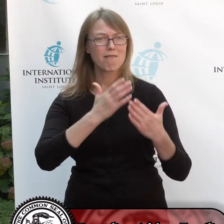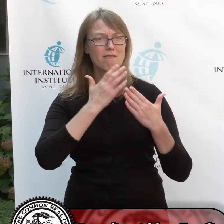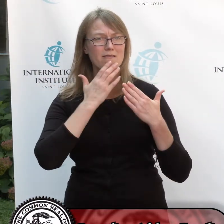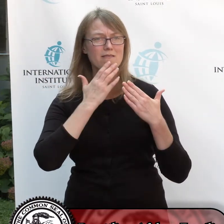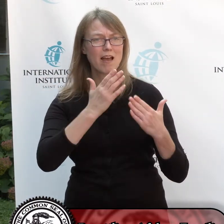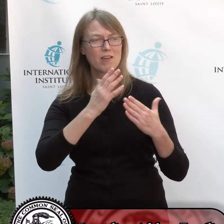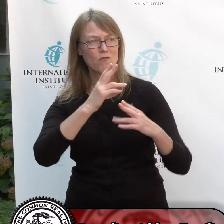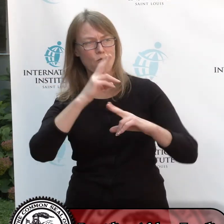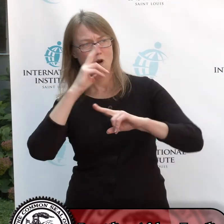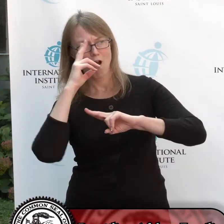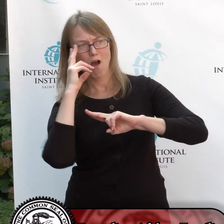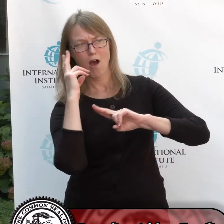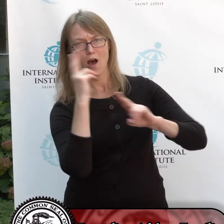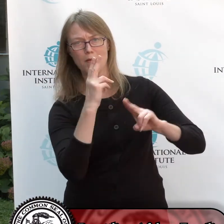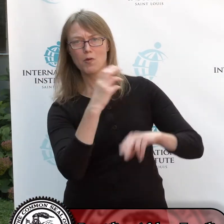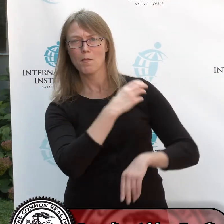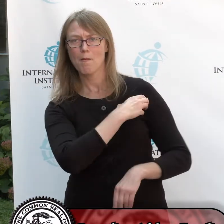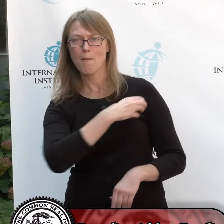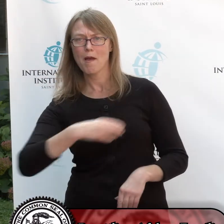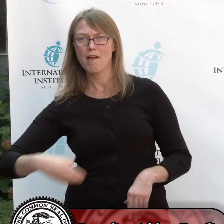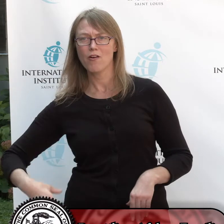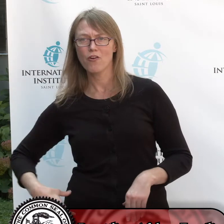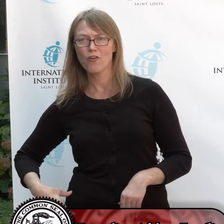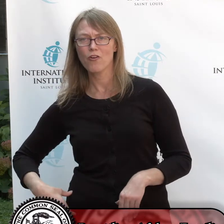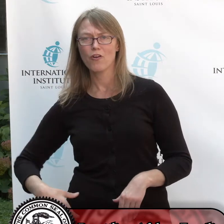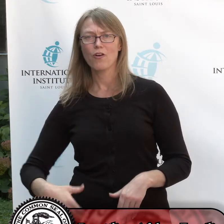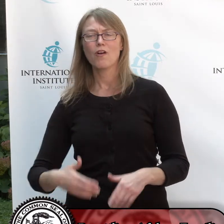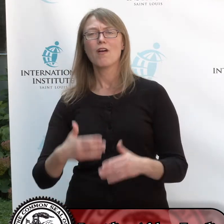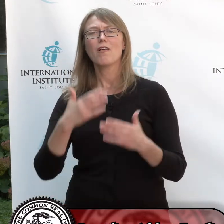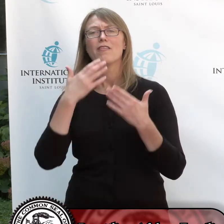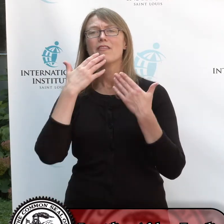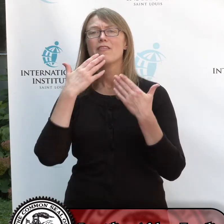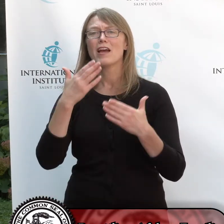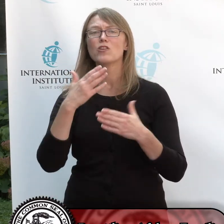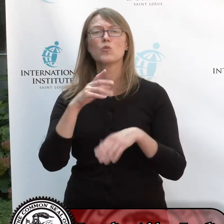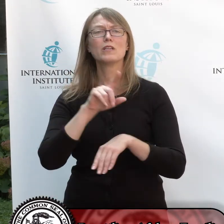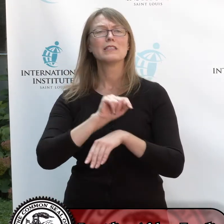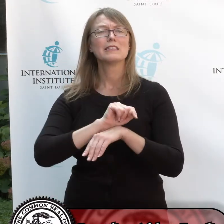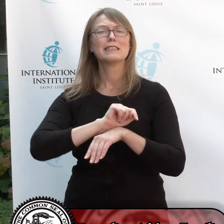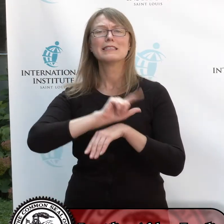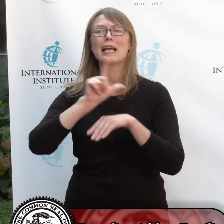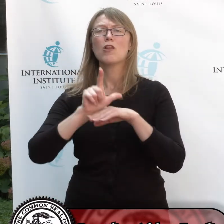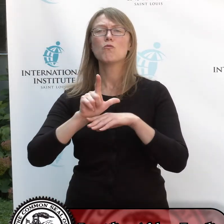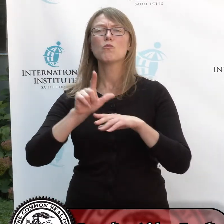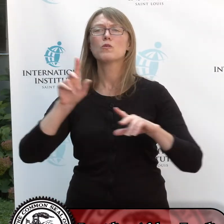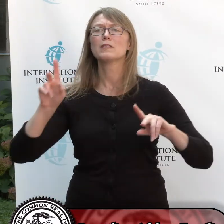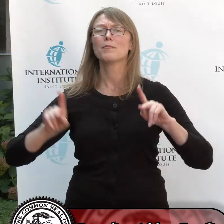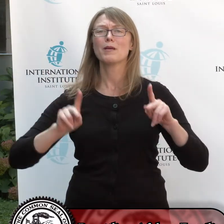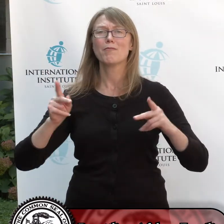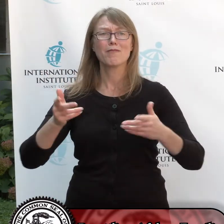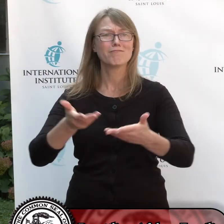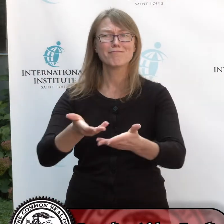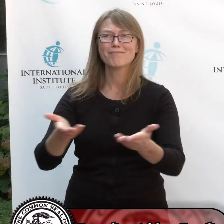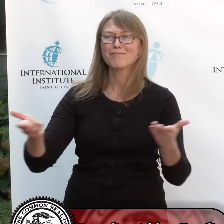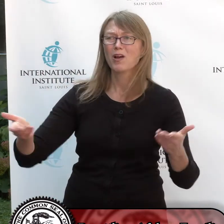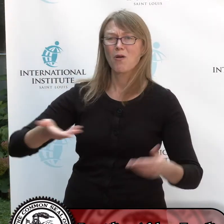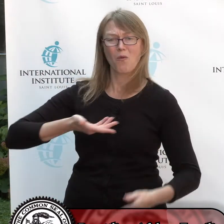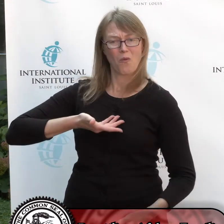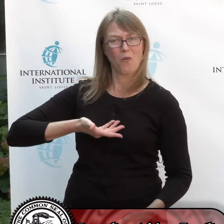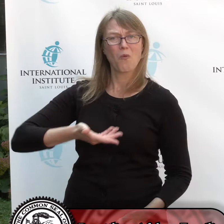Honorable Mayor and St. Louisian, that you are welcoming Afghans out of